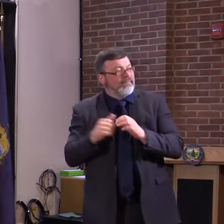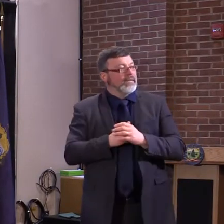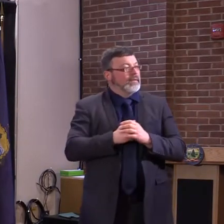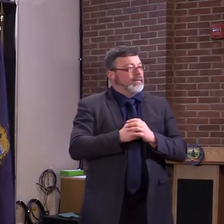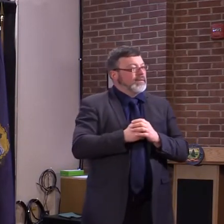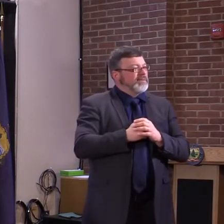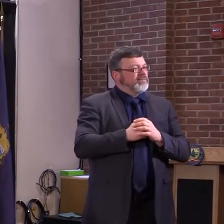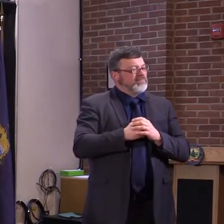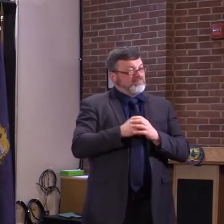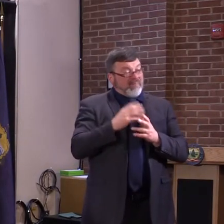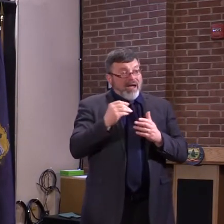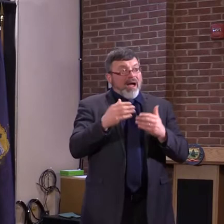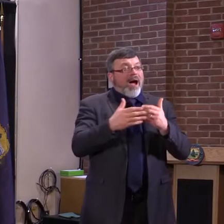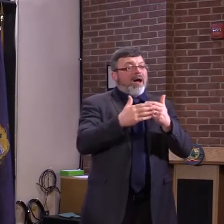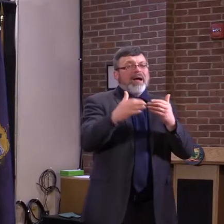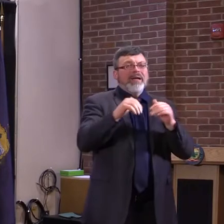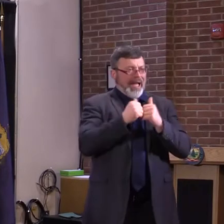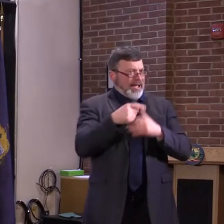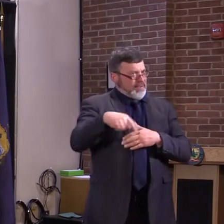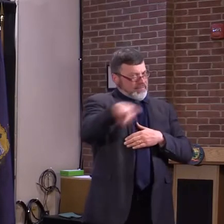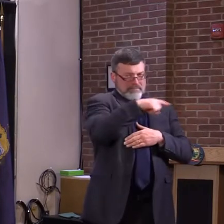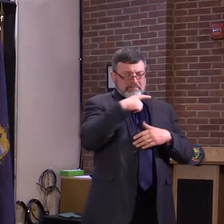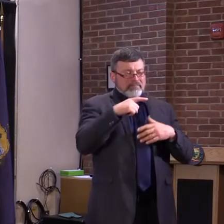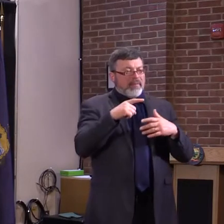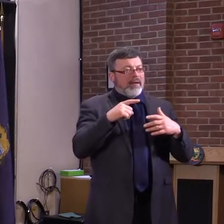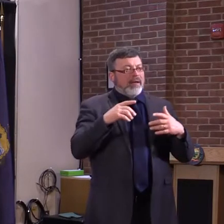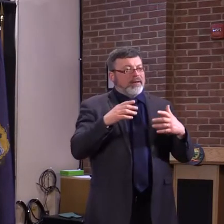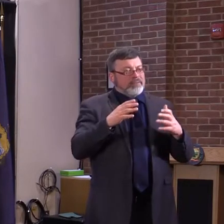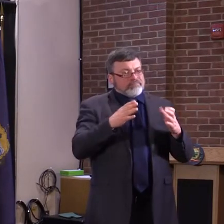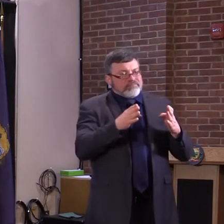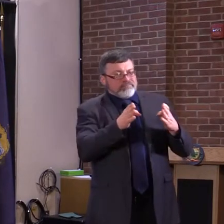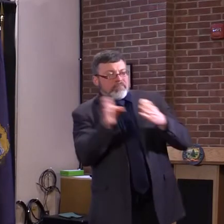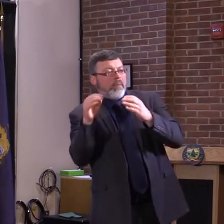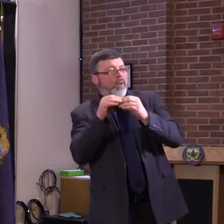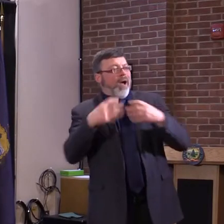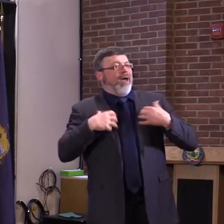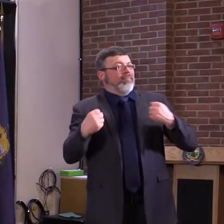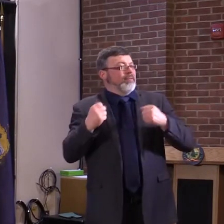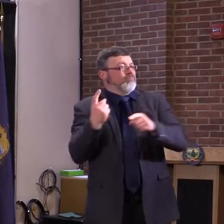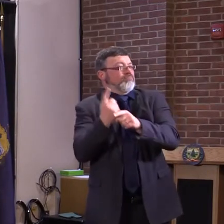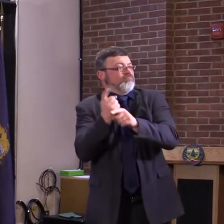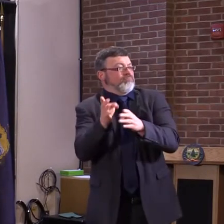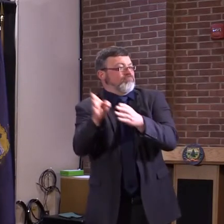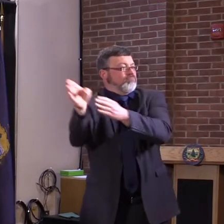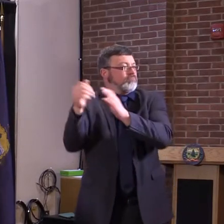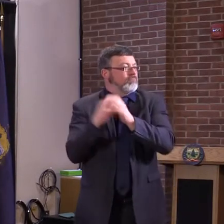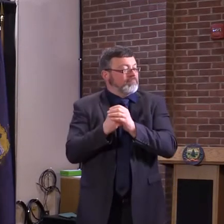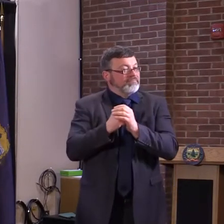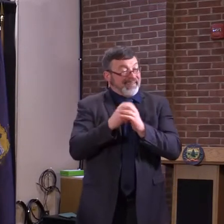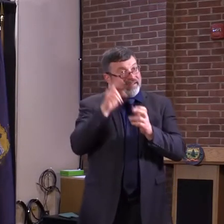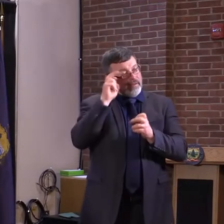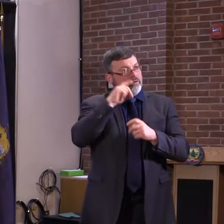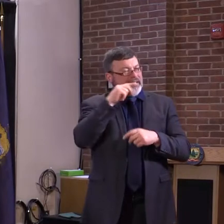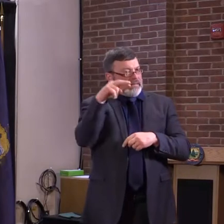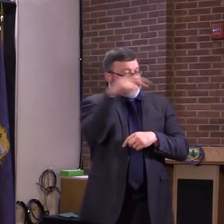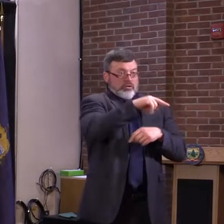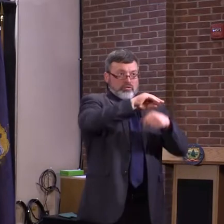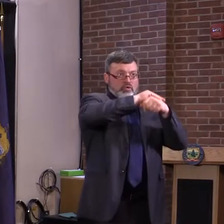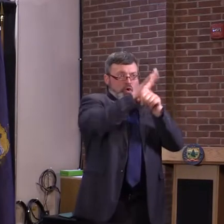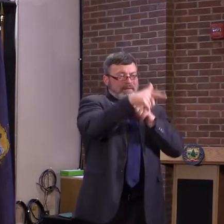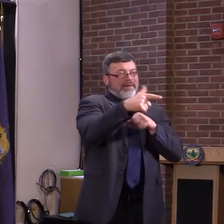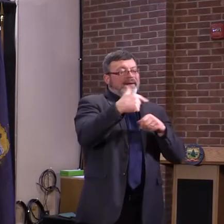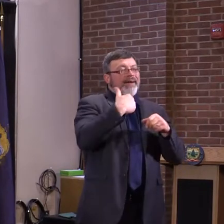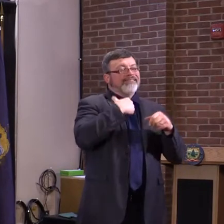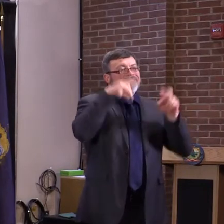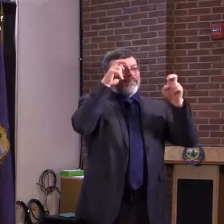long-term impacts on health, what I've called health debt, which contributes to the epidemic of